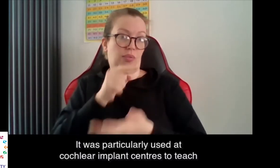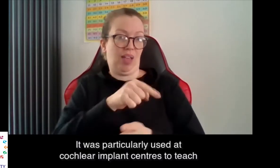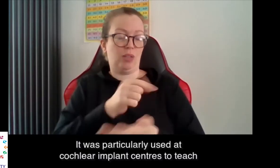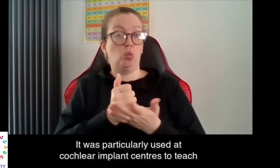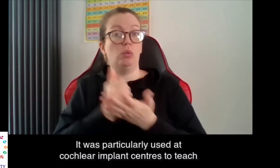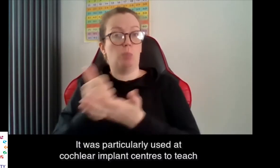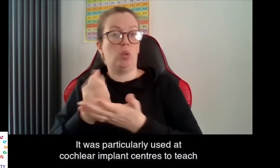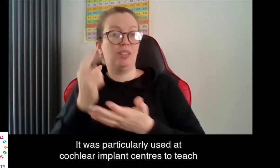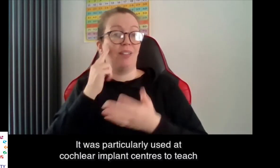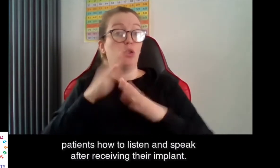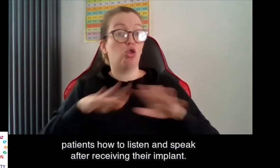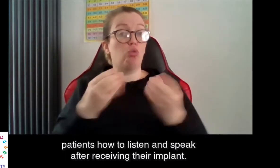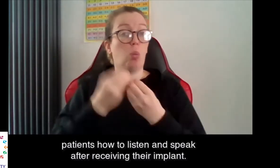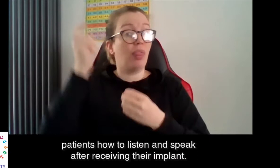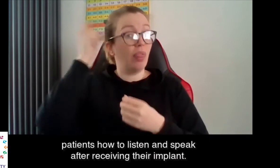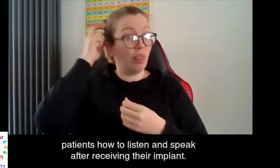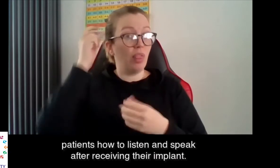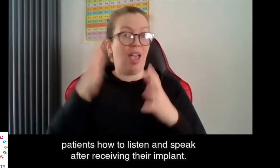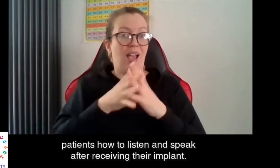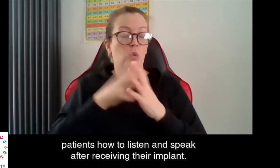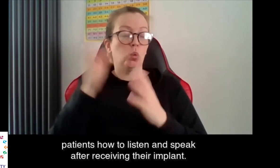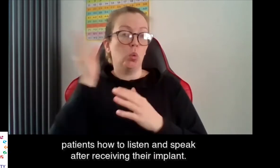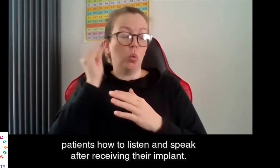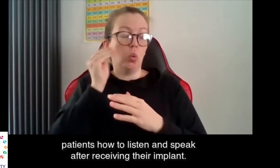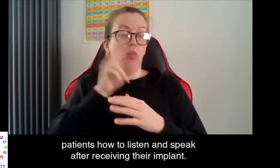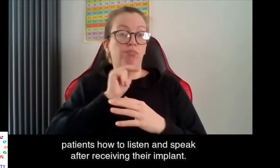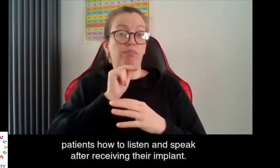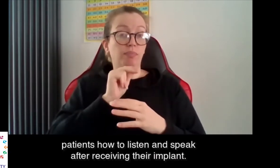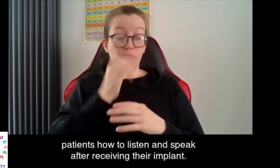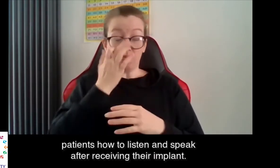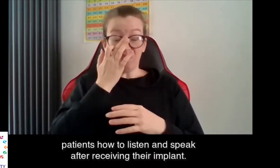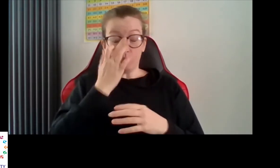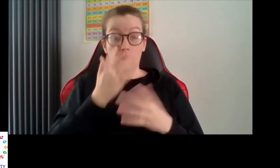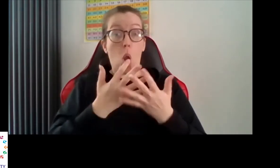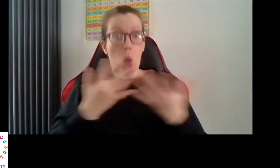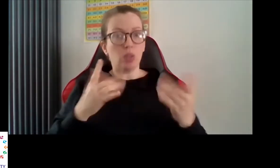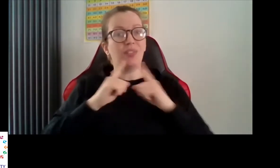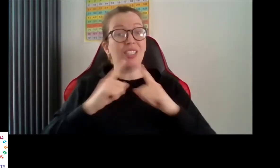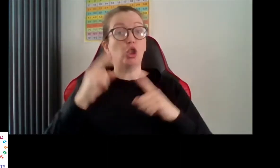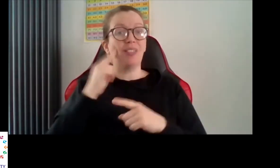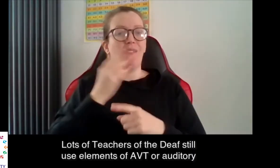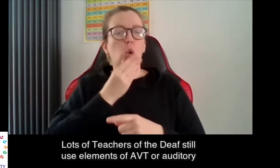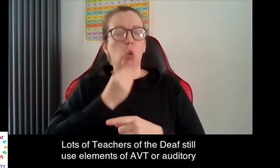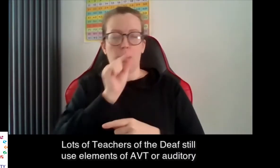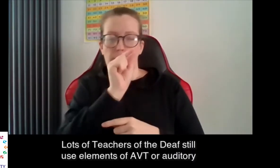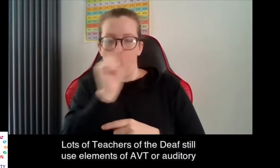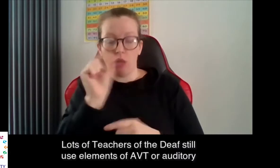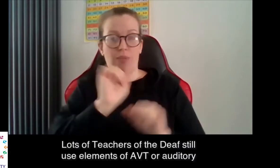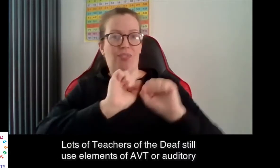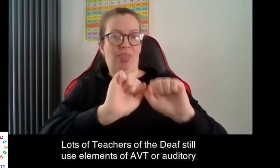centres to teach patients how to listen and speak after receiving their implant. Lots of teachers of the deaf still